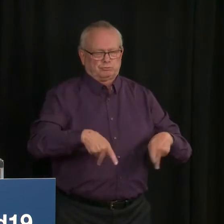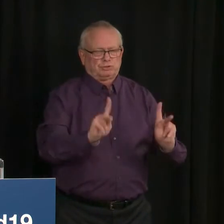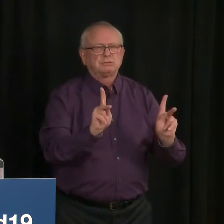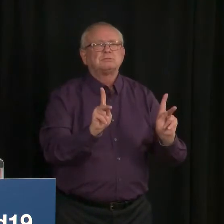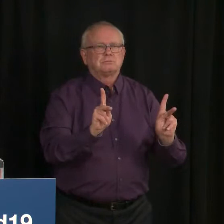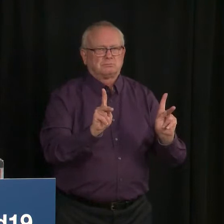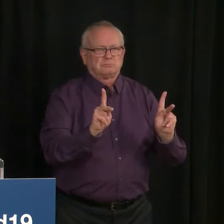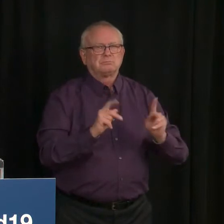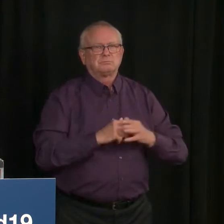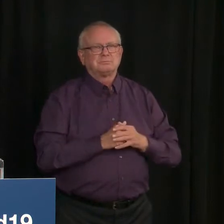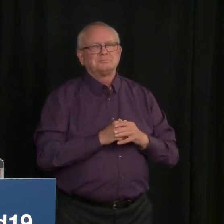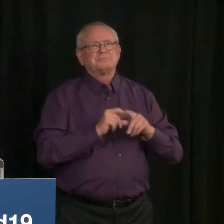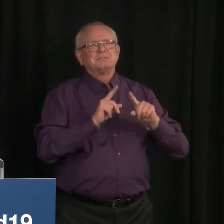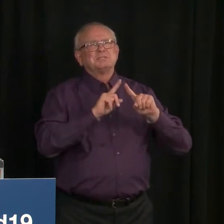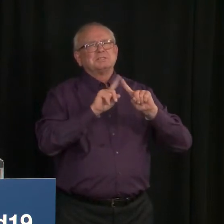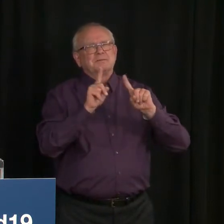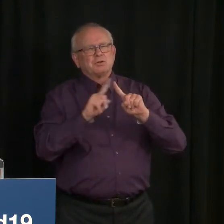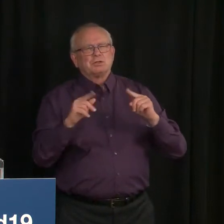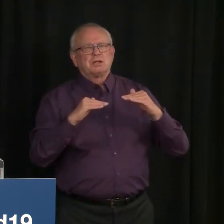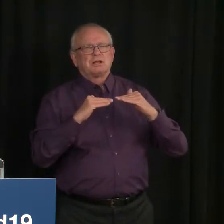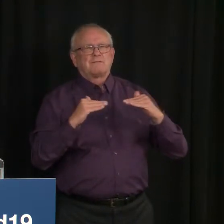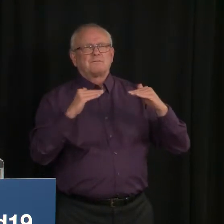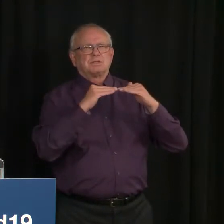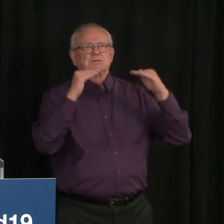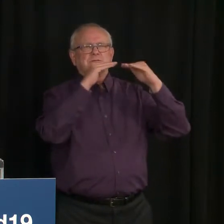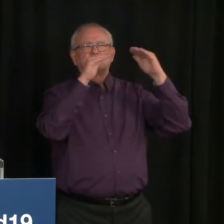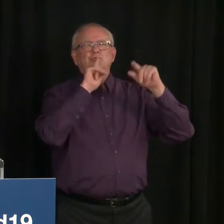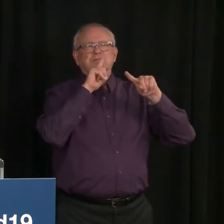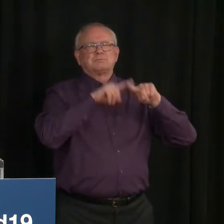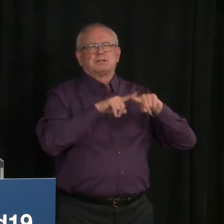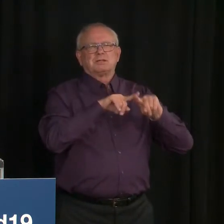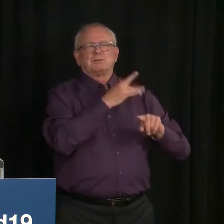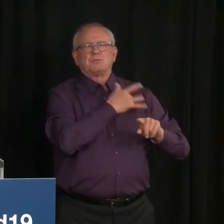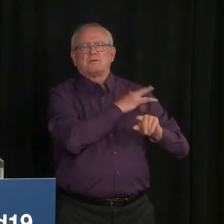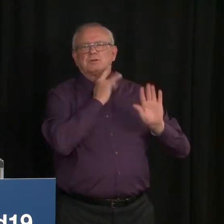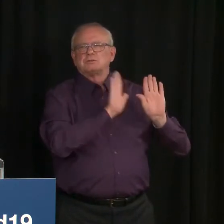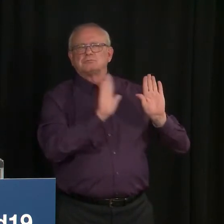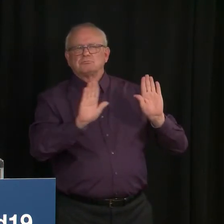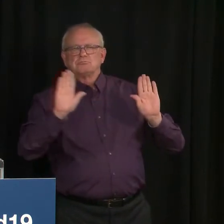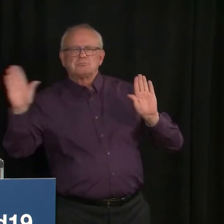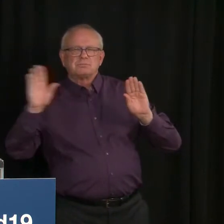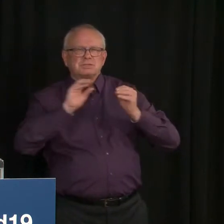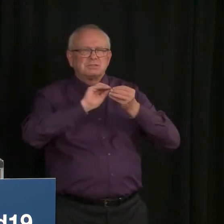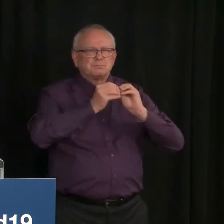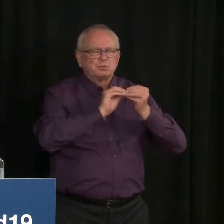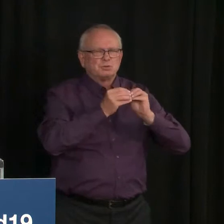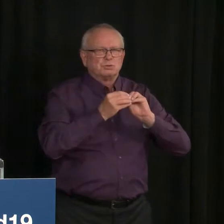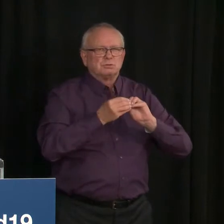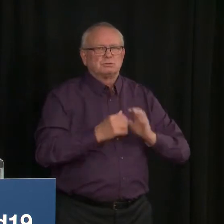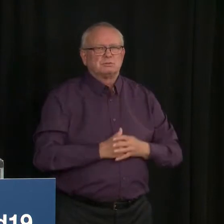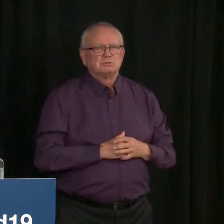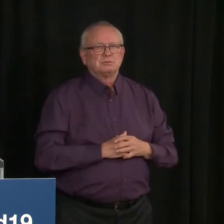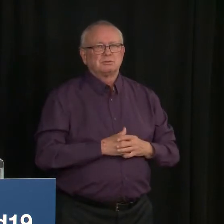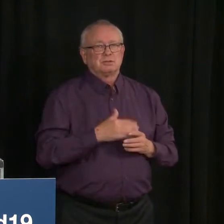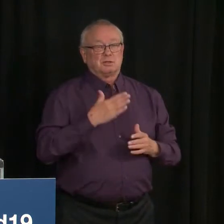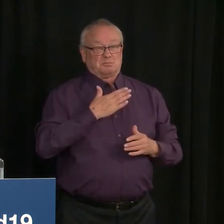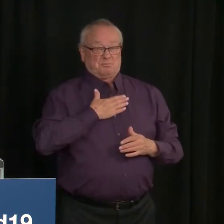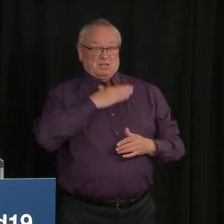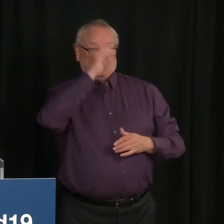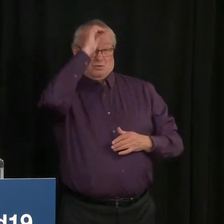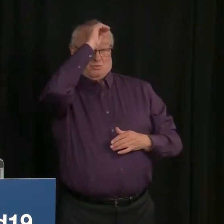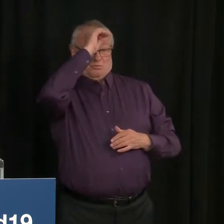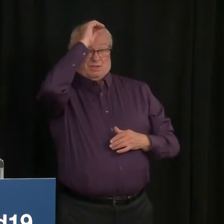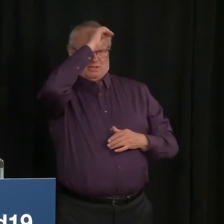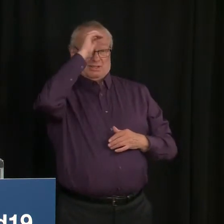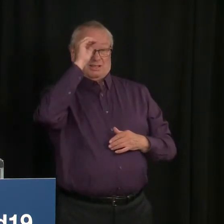different stages, depending on the province's context. And so I actually think that the Stampede is not going to be